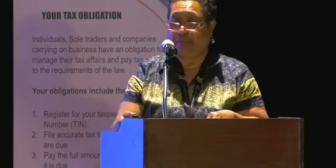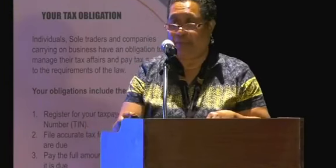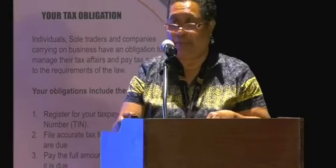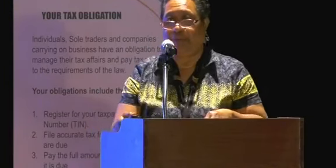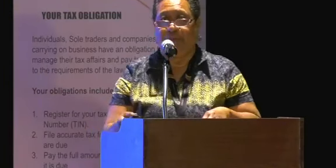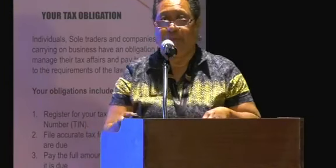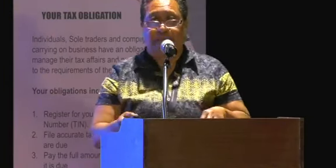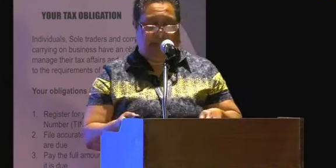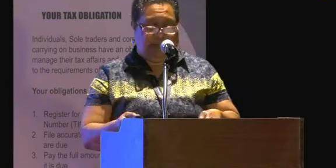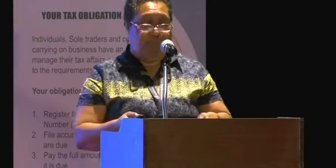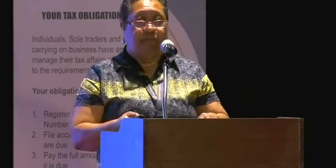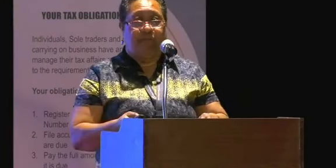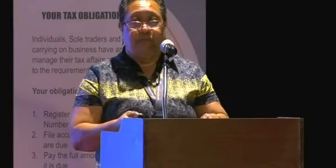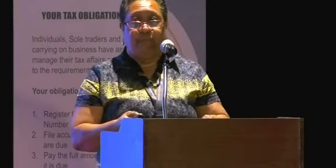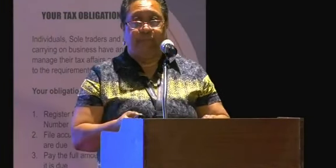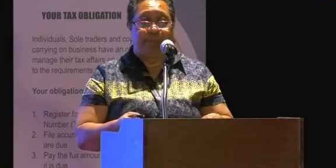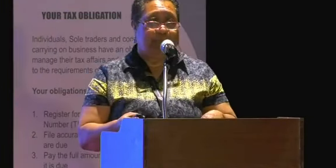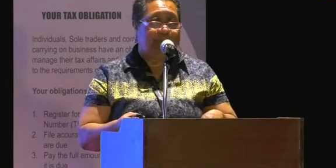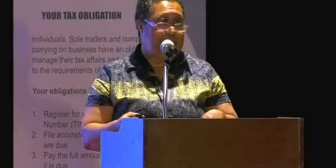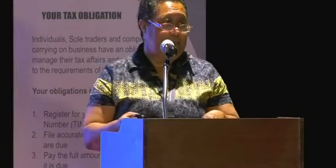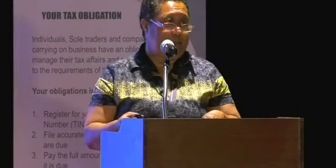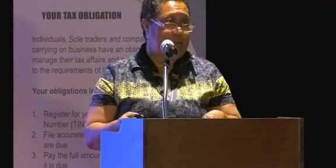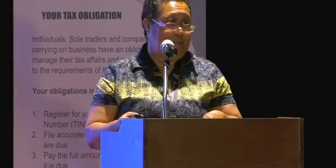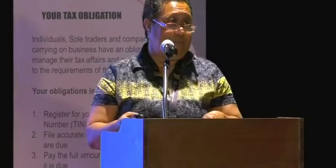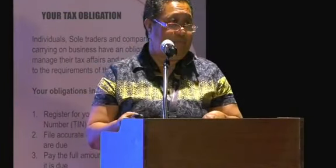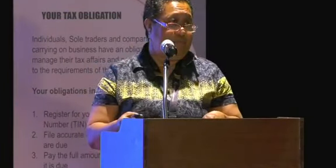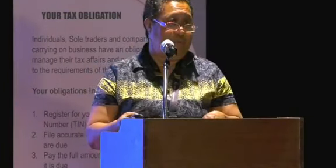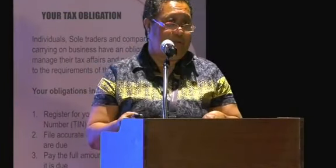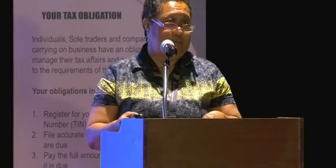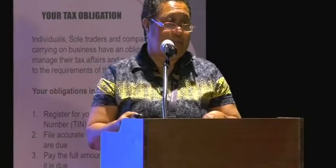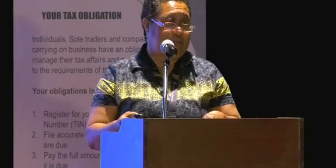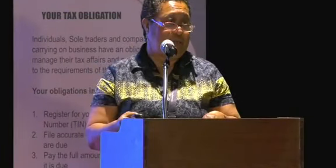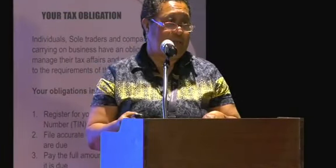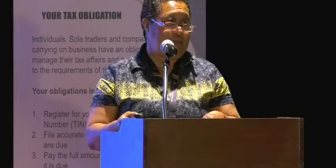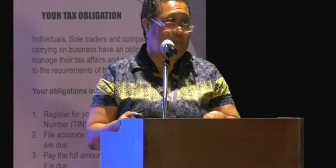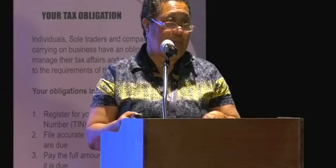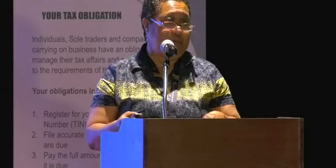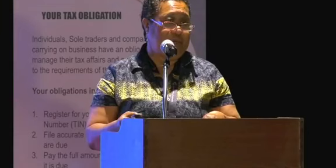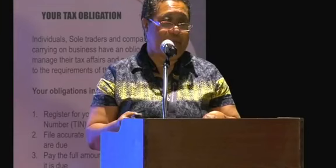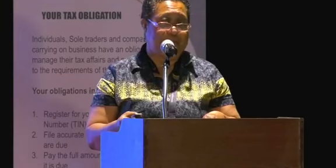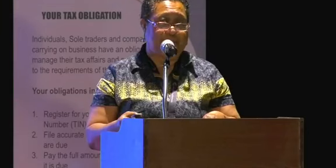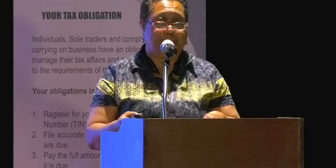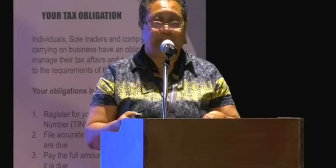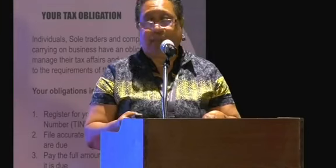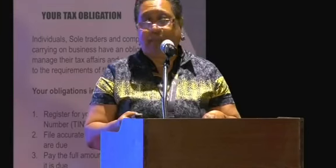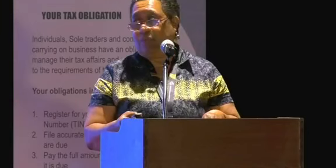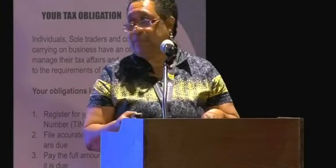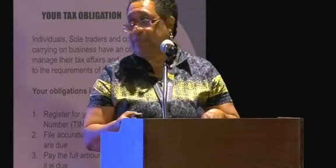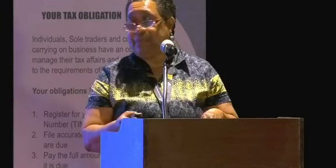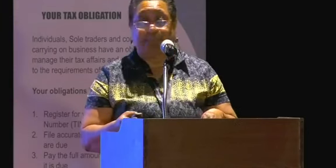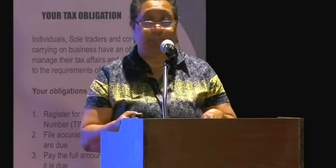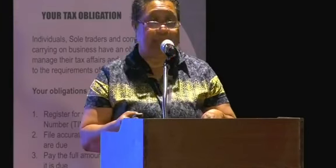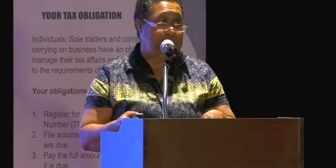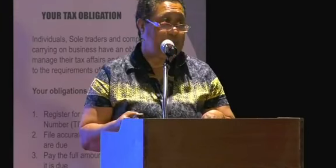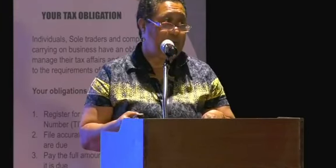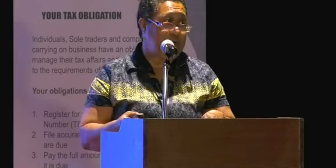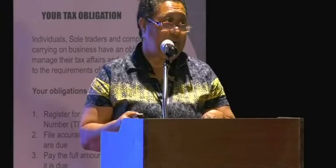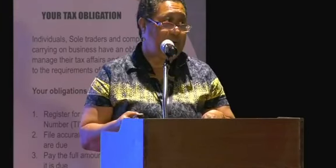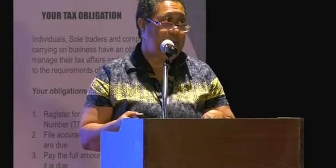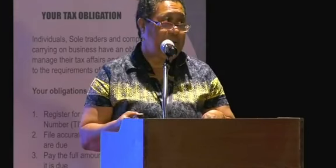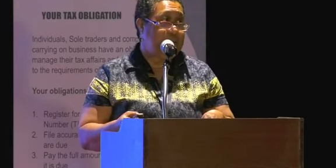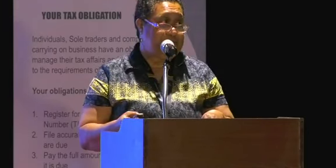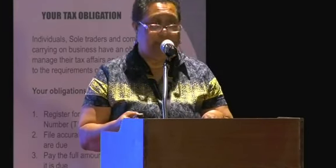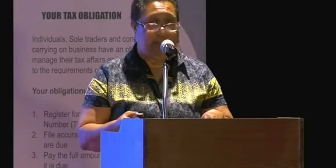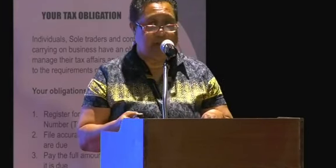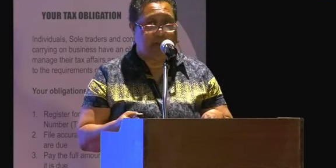All right, there we go. If you can remember, at the very start of the awareness, there was a presentation